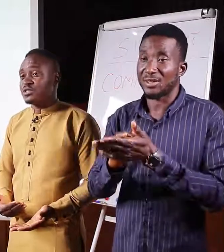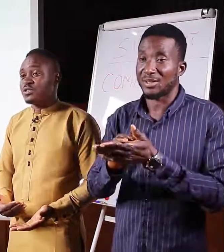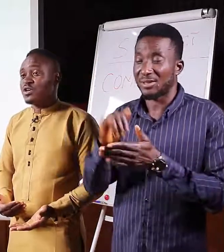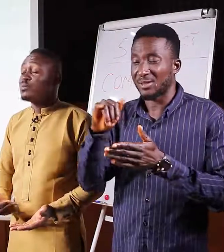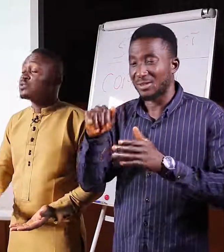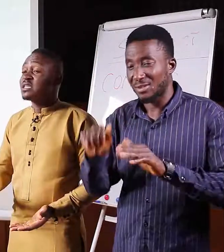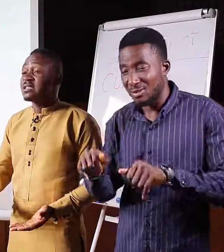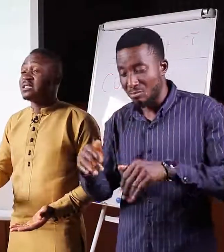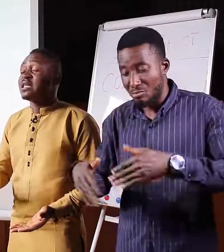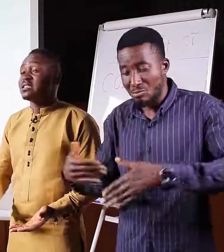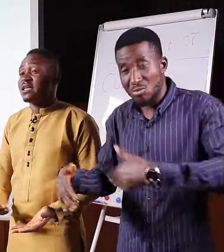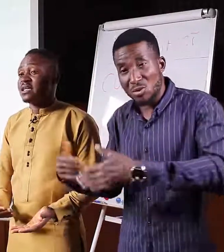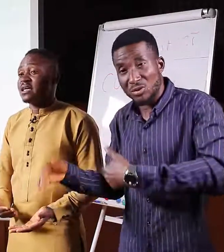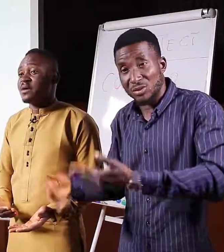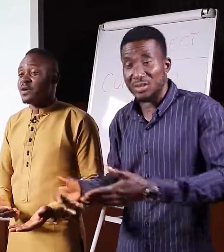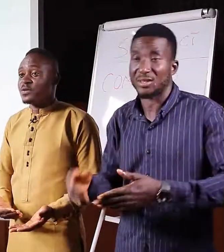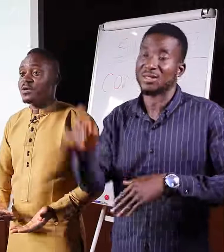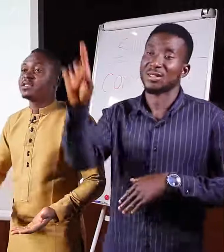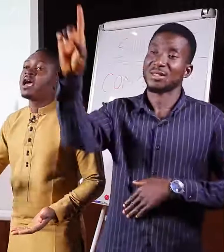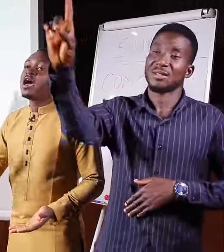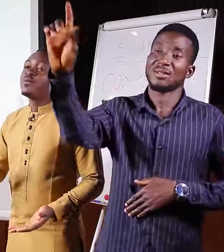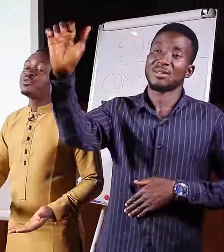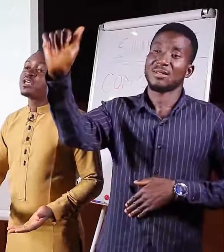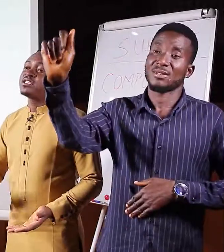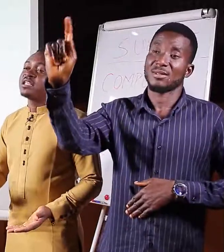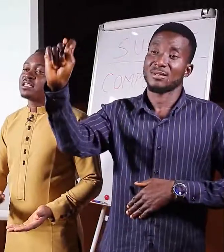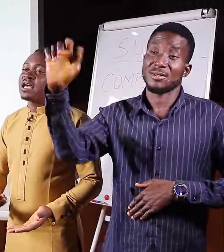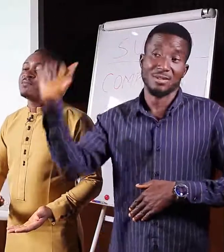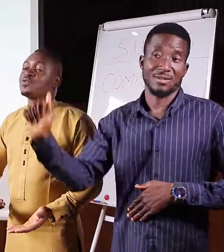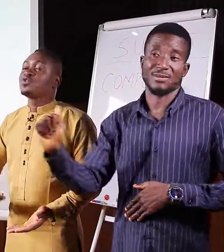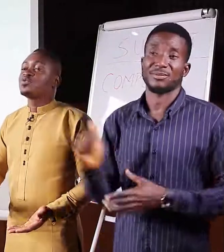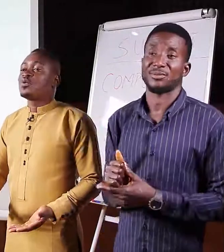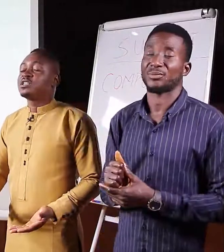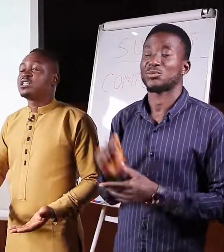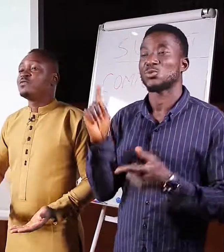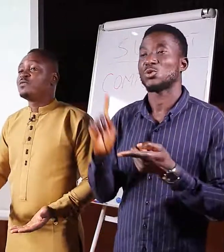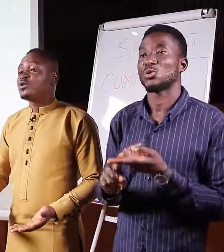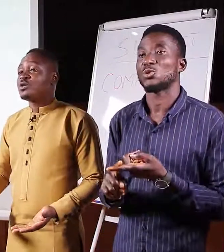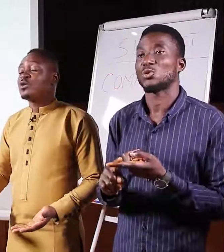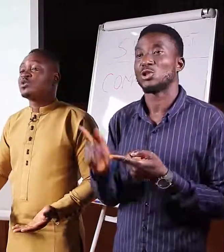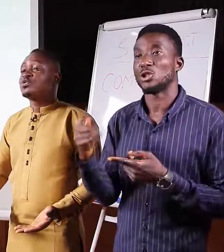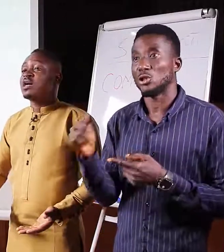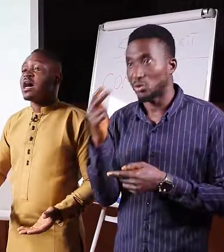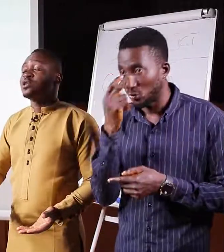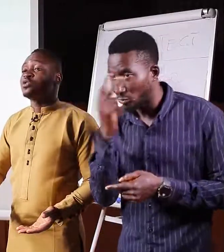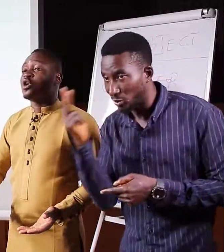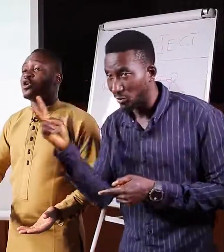information or processed data. I beg your pardon. Processed data to the viewing or